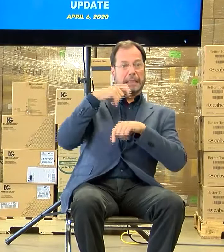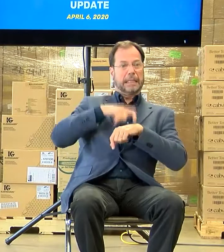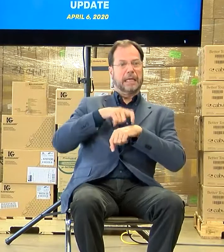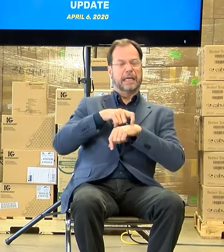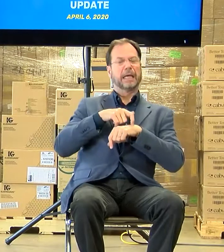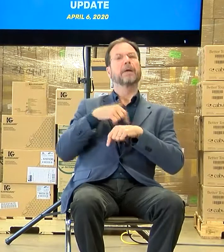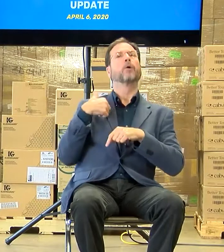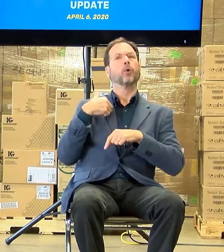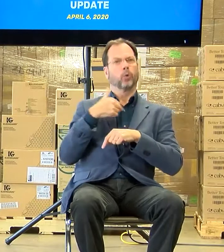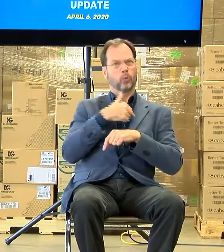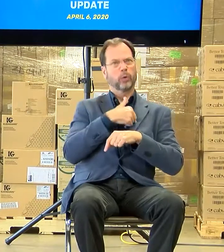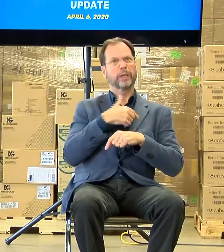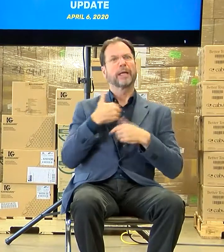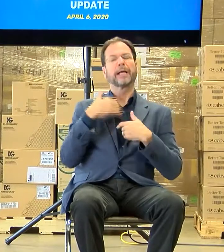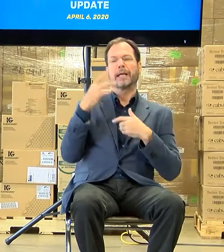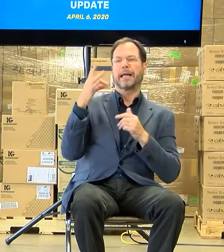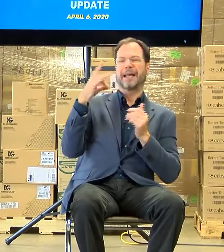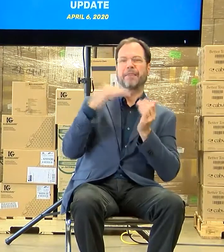there were